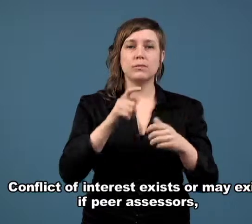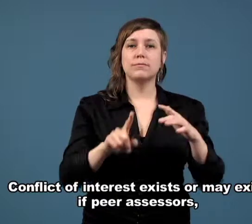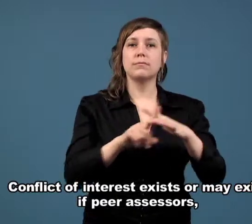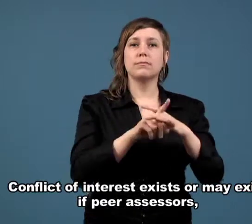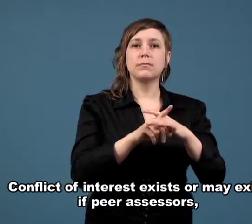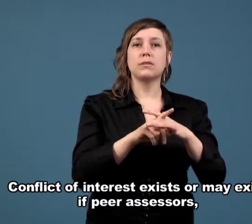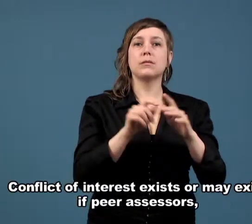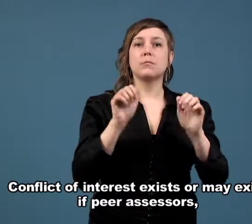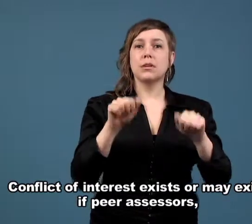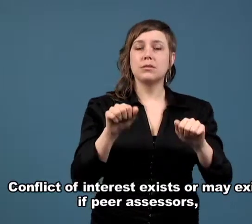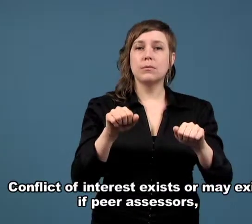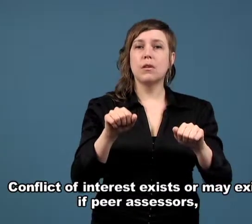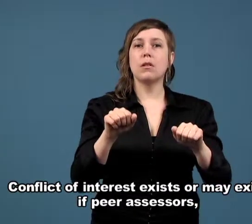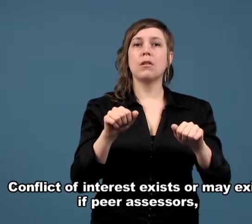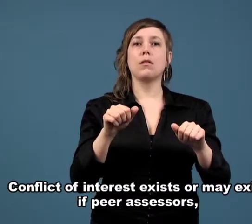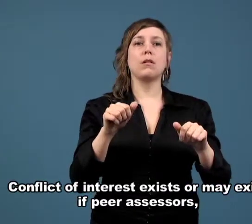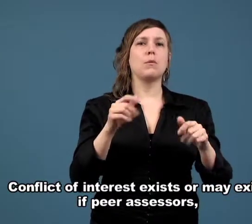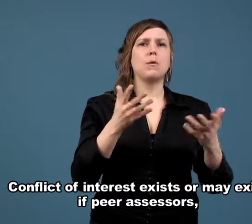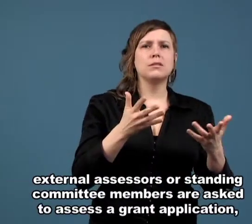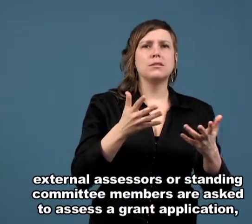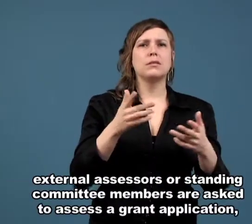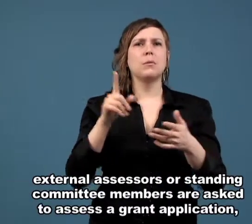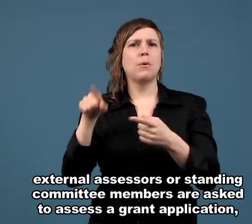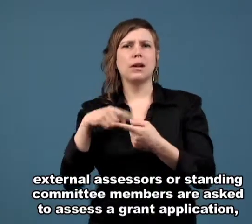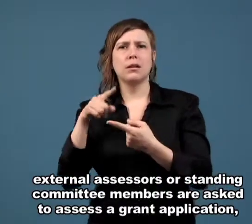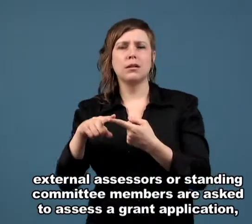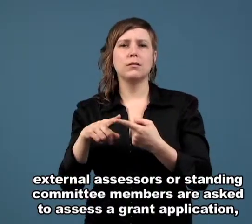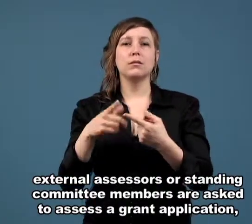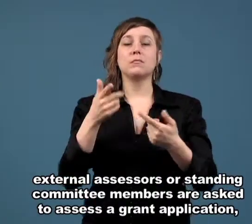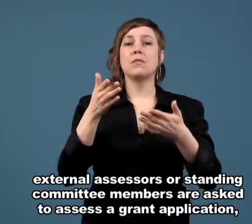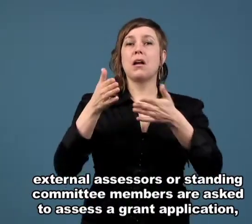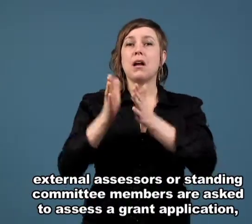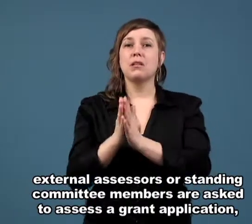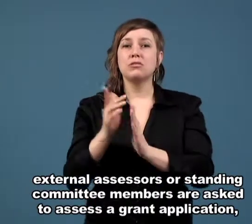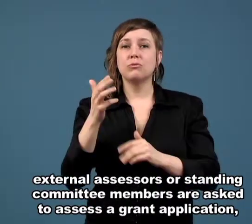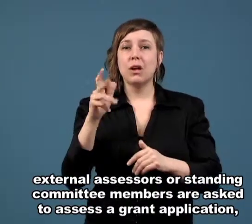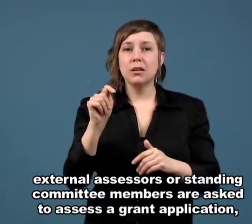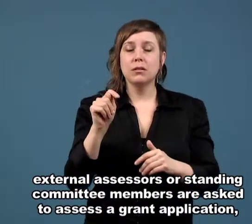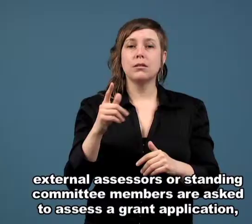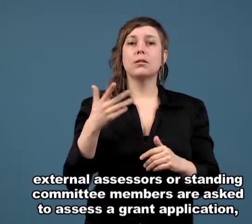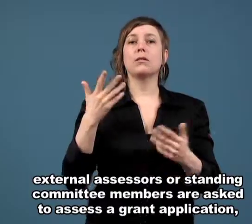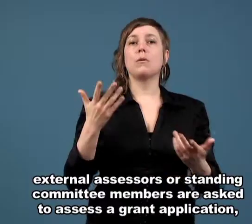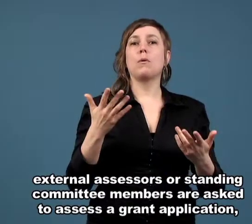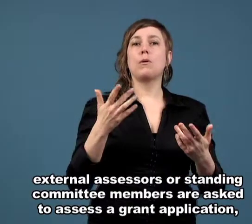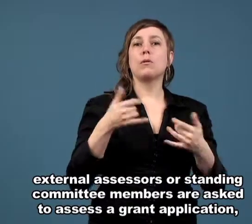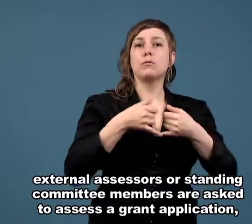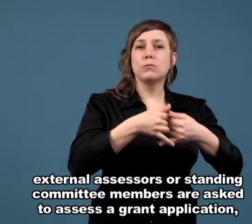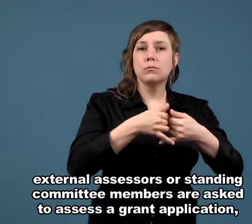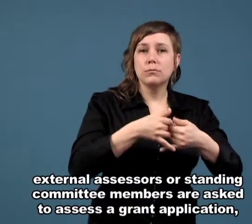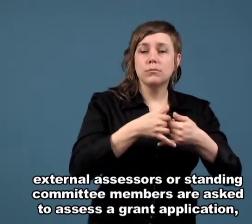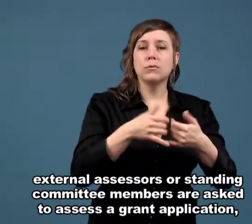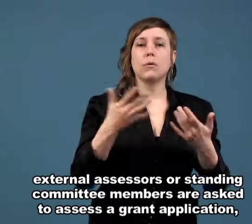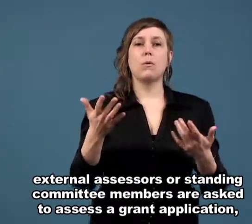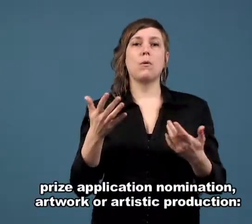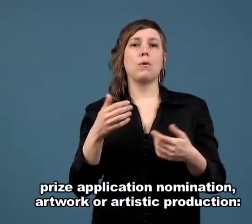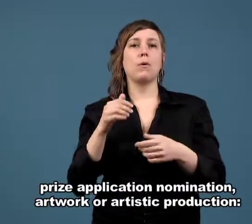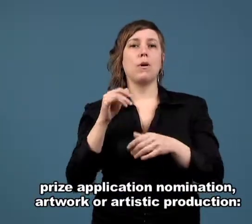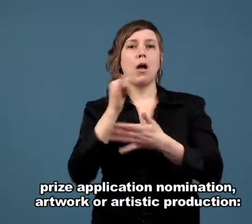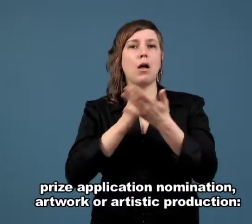Conflict of interest exists or may exist if peer assessors, external assessors, or standing committee members are asked to assess a grant